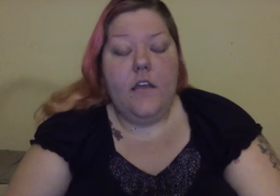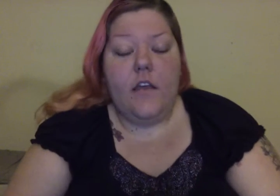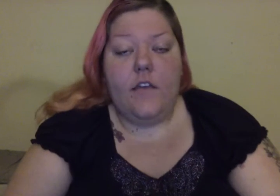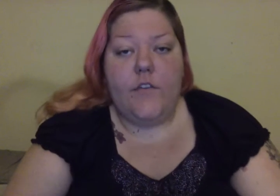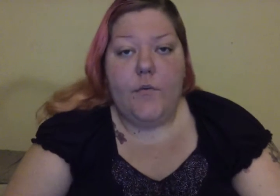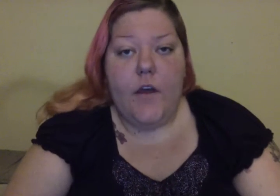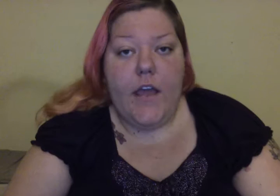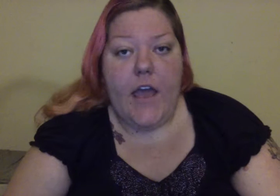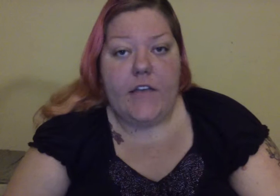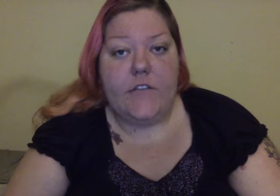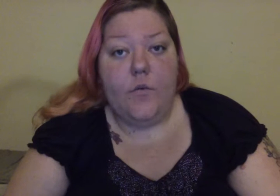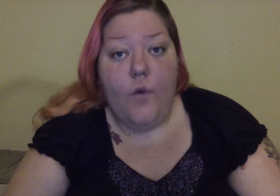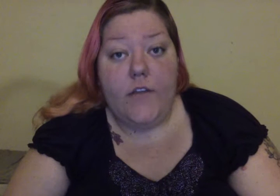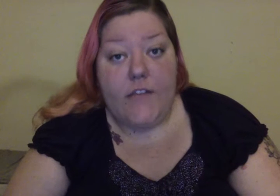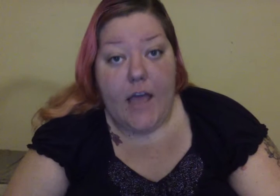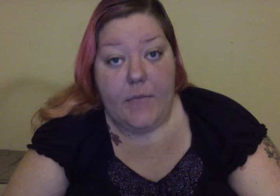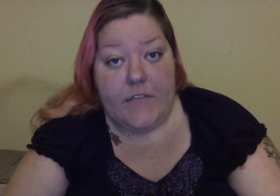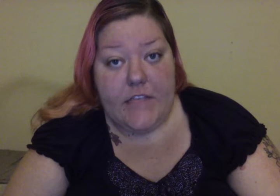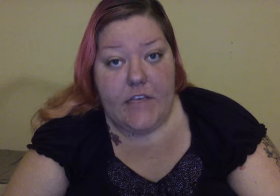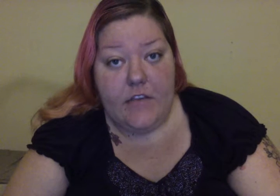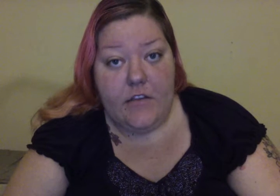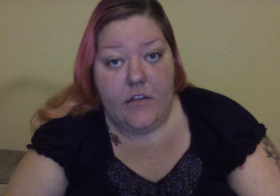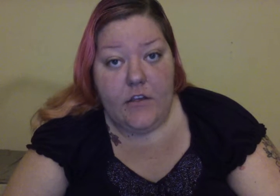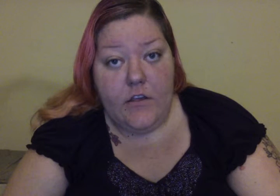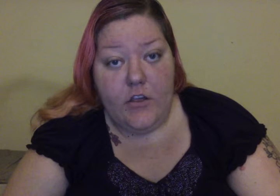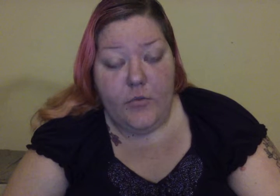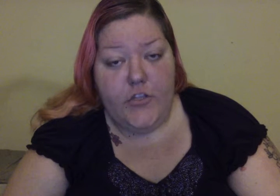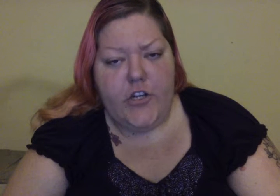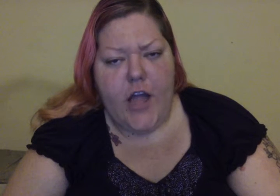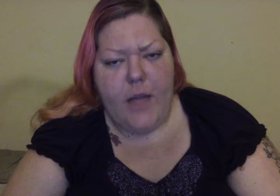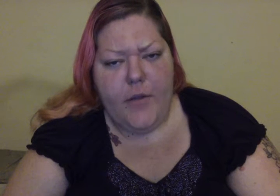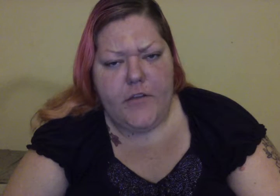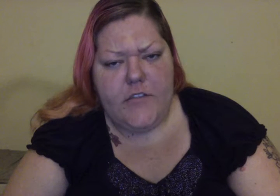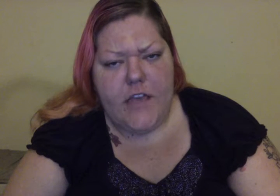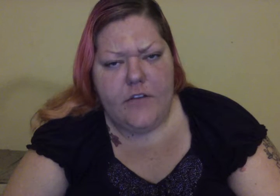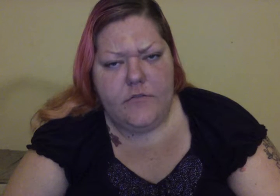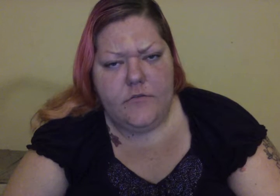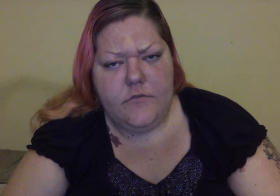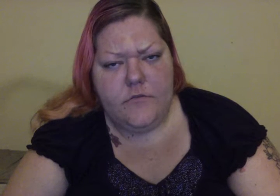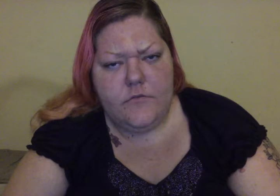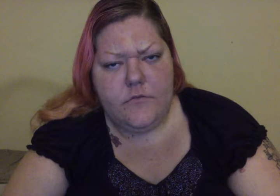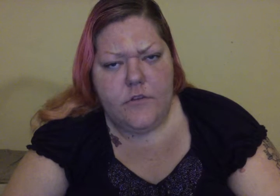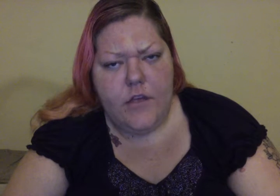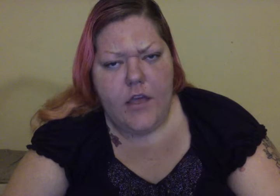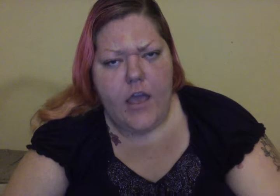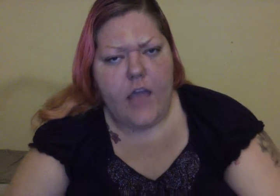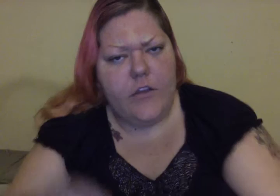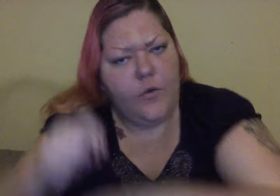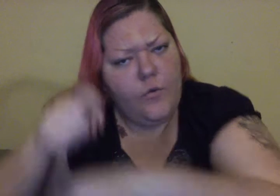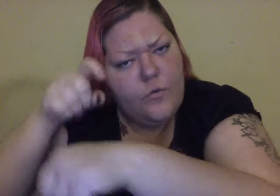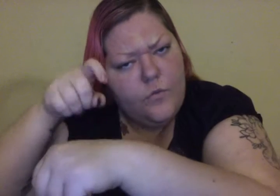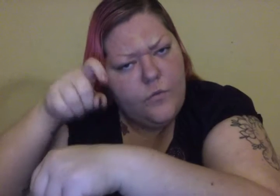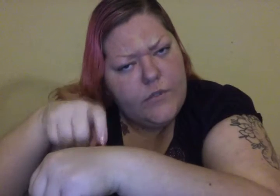If you want to ask what time is it, you put your eyebrows down and do what time is